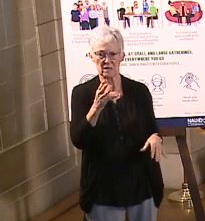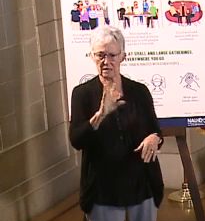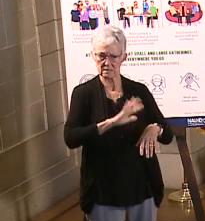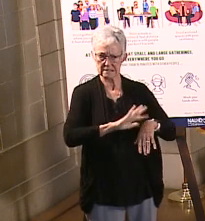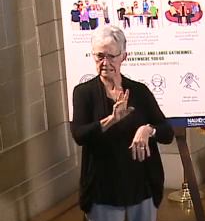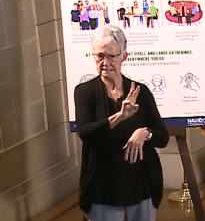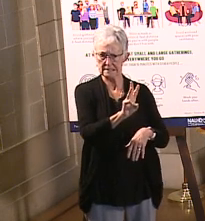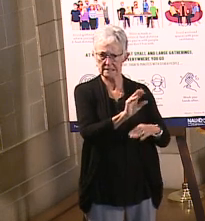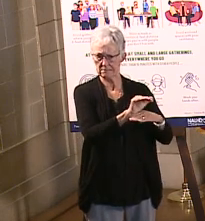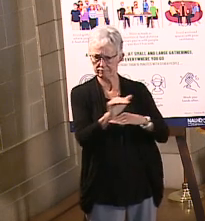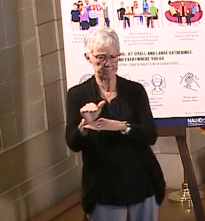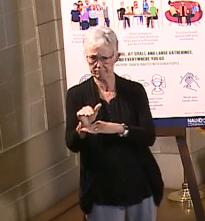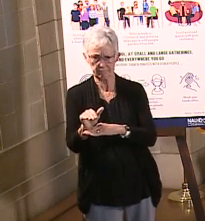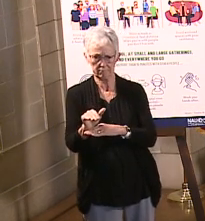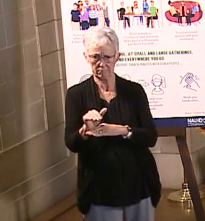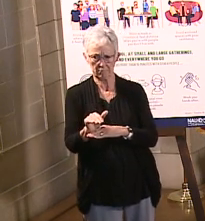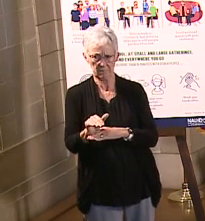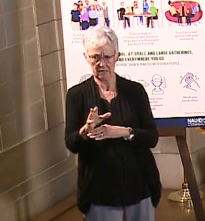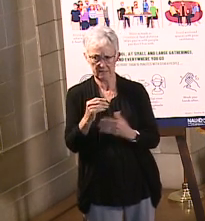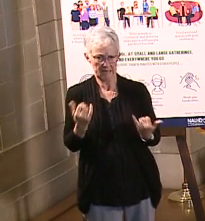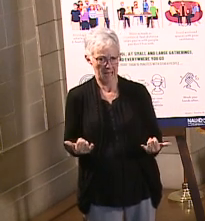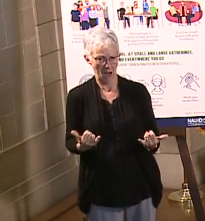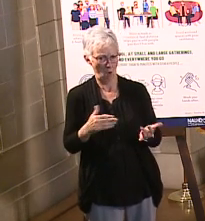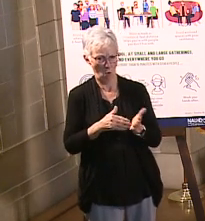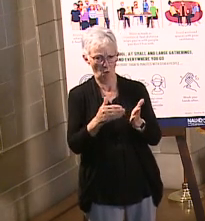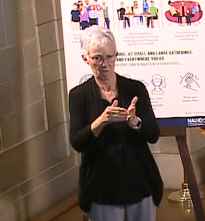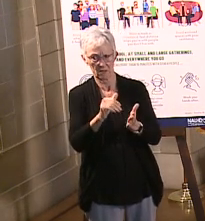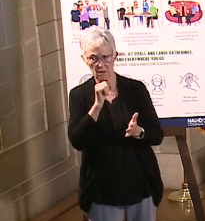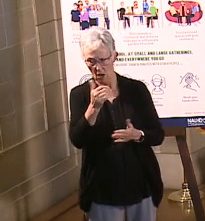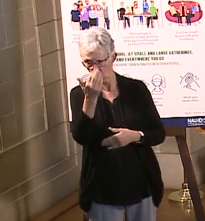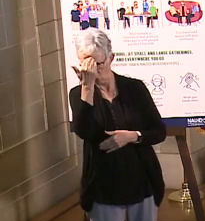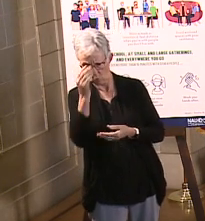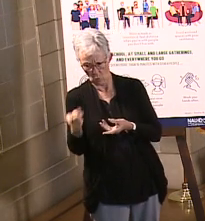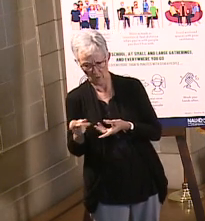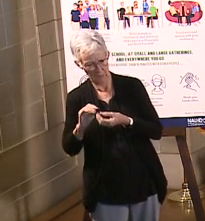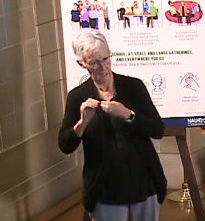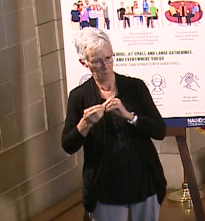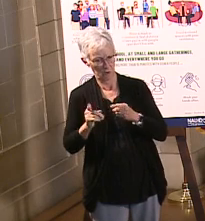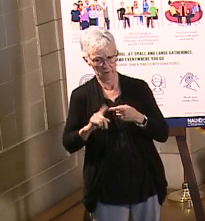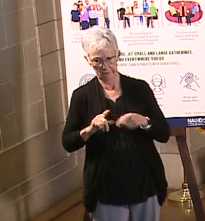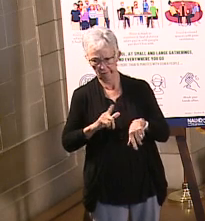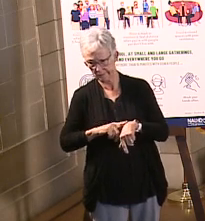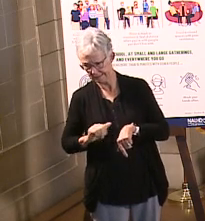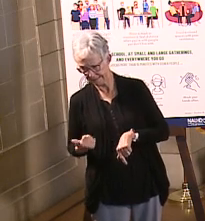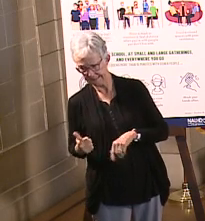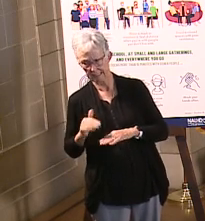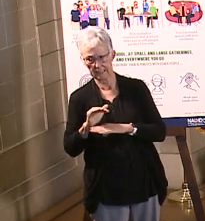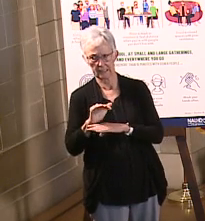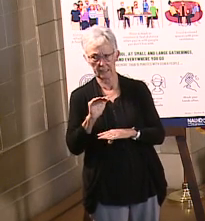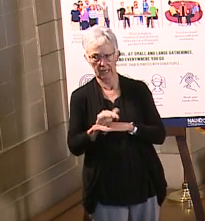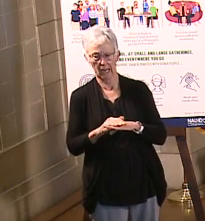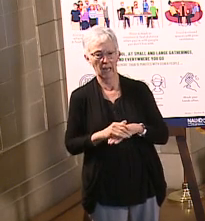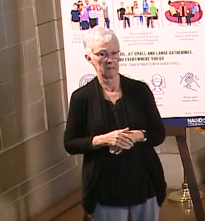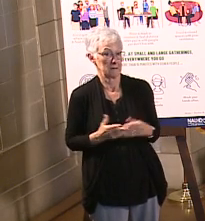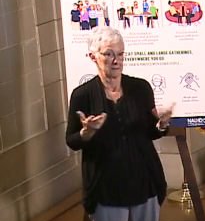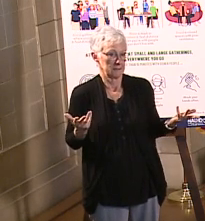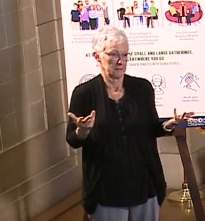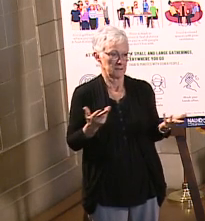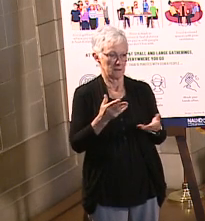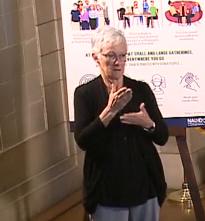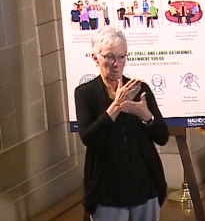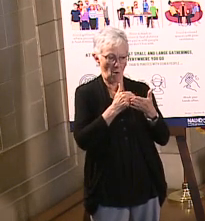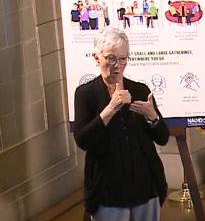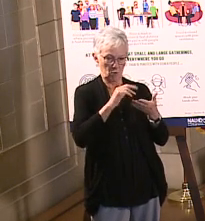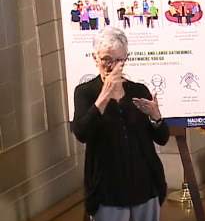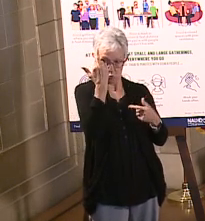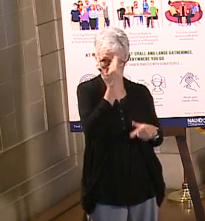Westhughes at WWT. And Kevin, I agree with you 100%. We are working to get that. Part of it has to do with the amount of data that we're processing